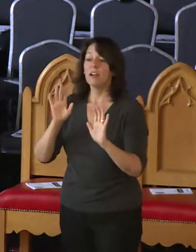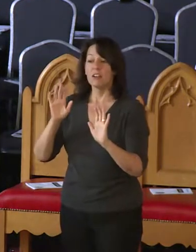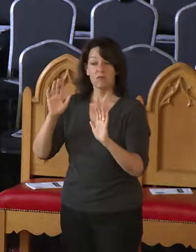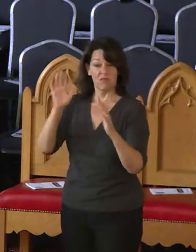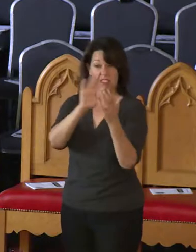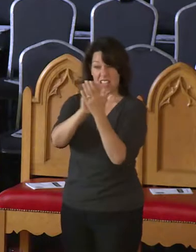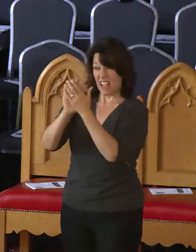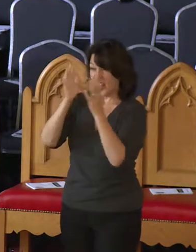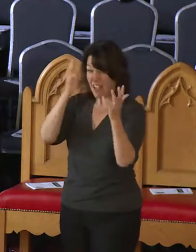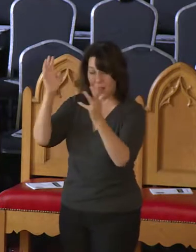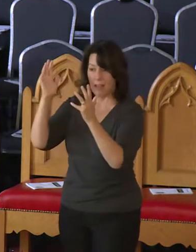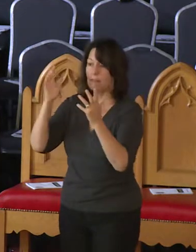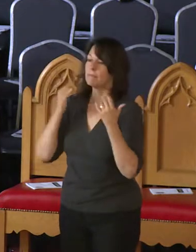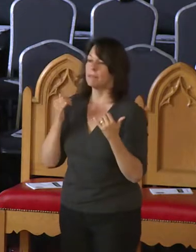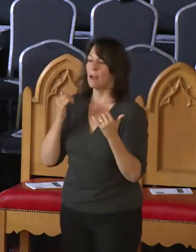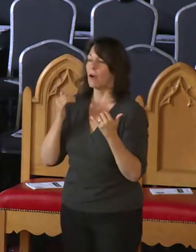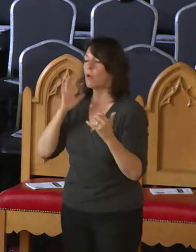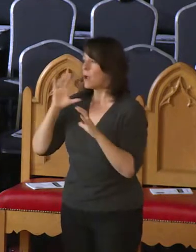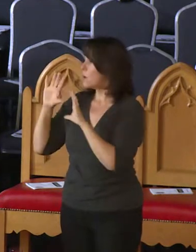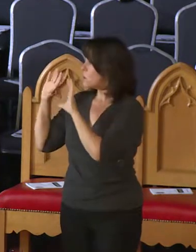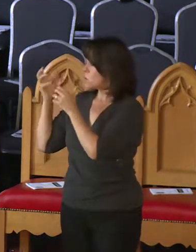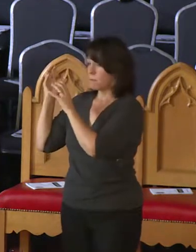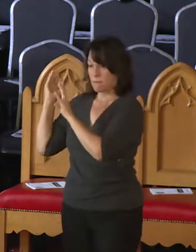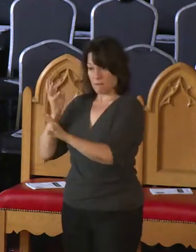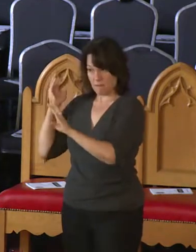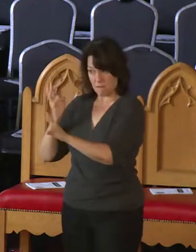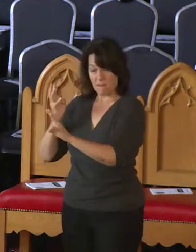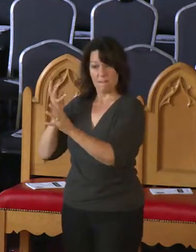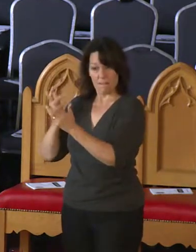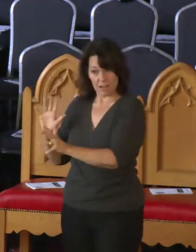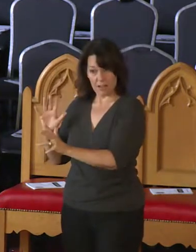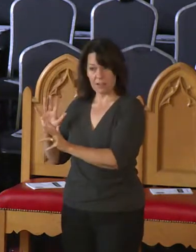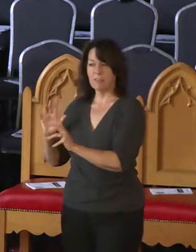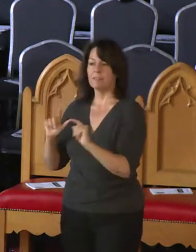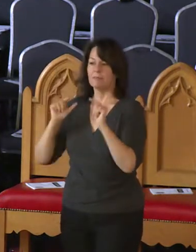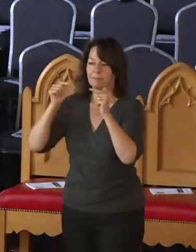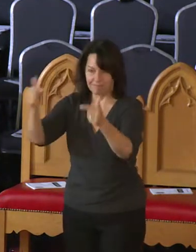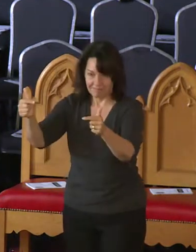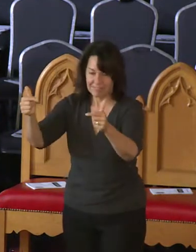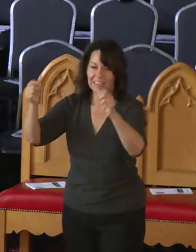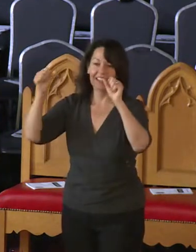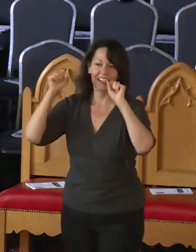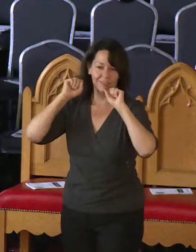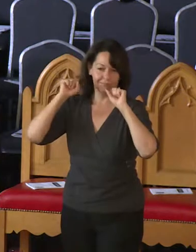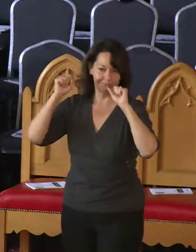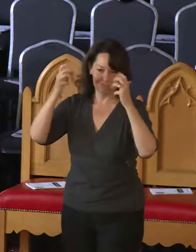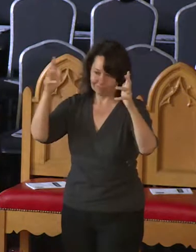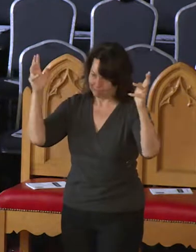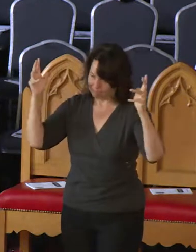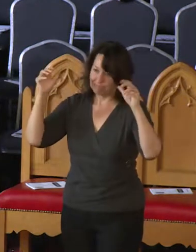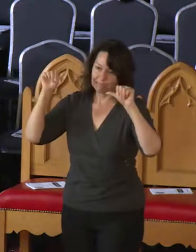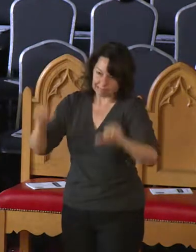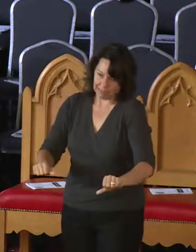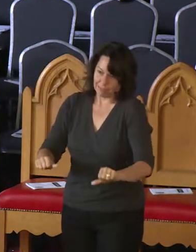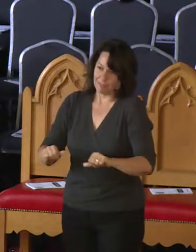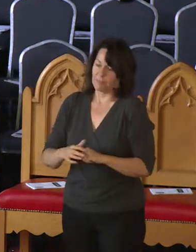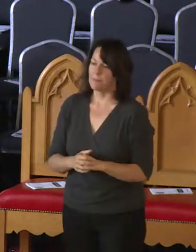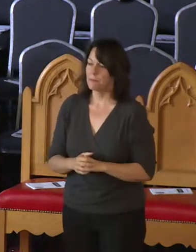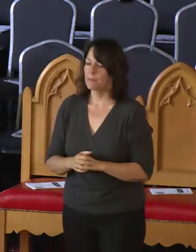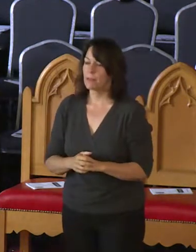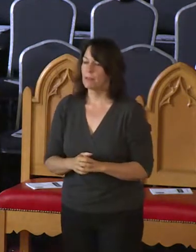you to hold your applause until after each group of graduates has crossed the stage. There will be an opportunity for a truly thunderous